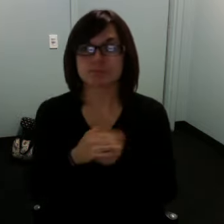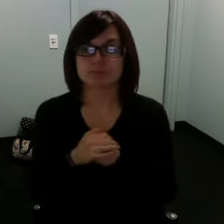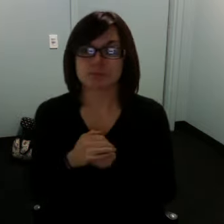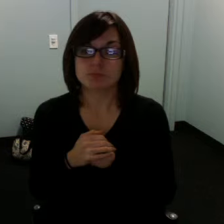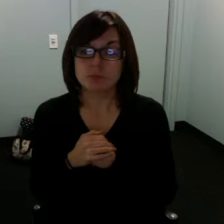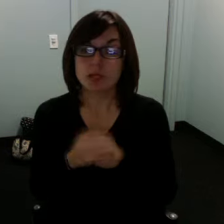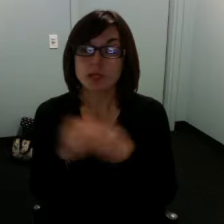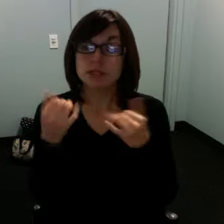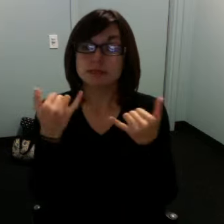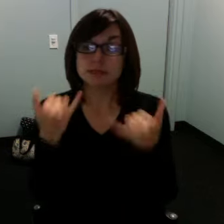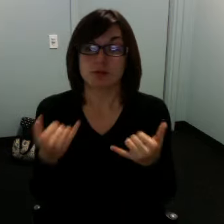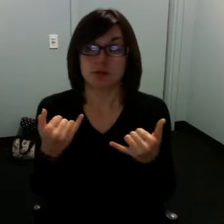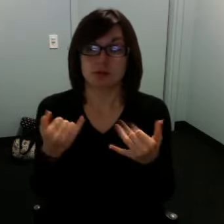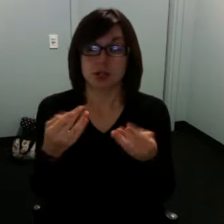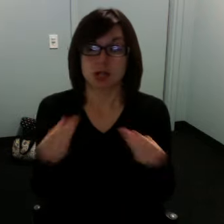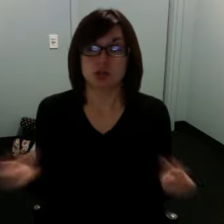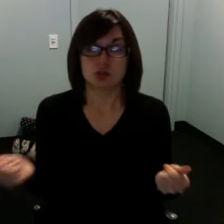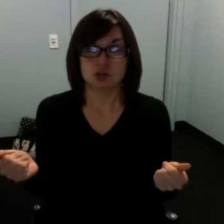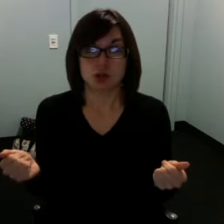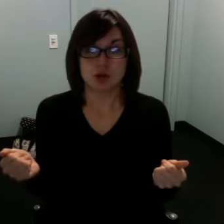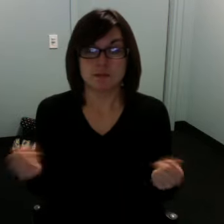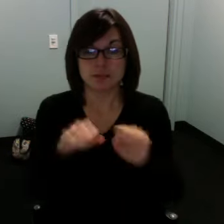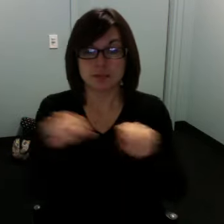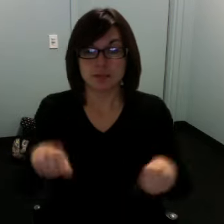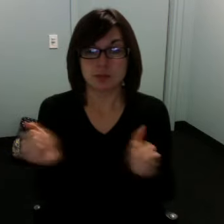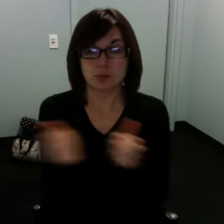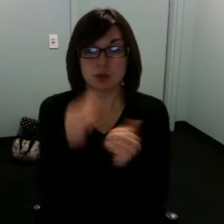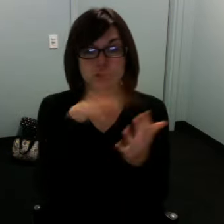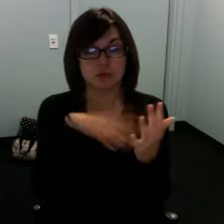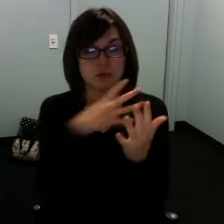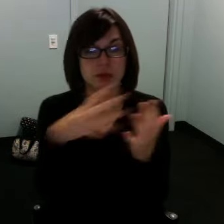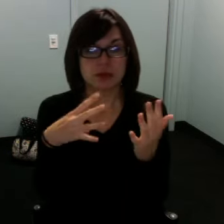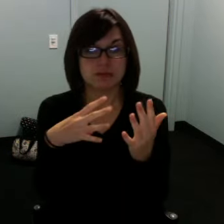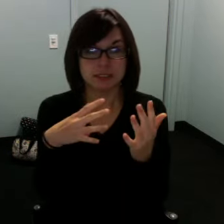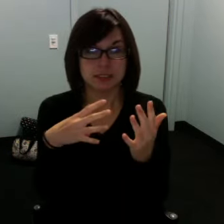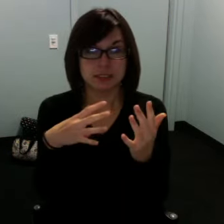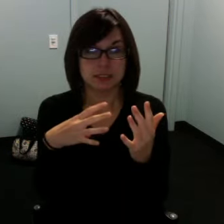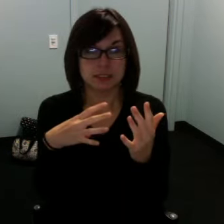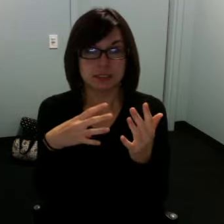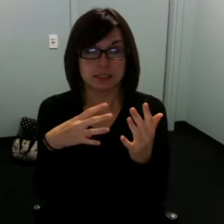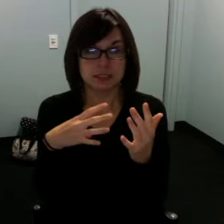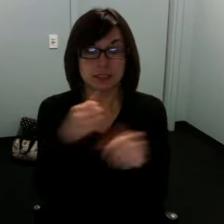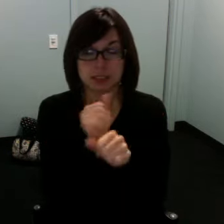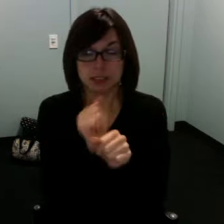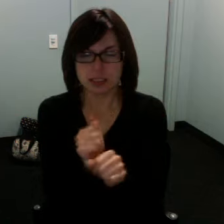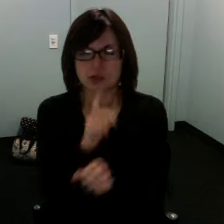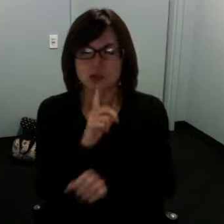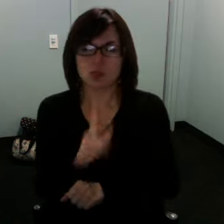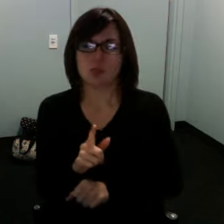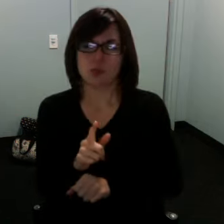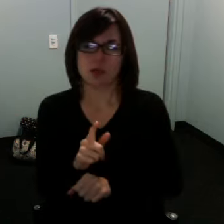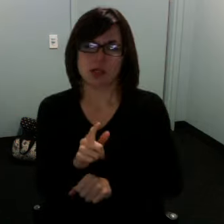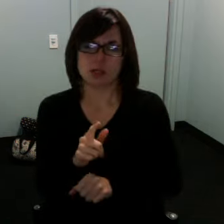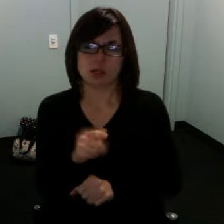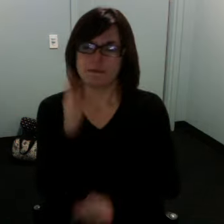that I looked at earlier. The technique is actually pretty straightforward. You start by just graphing the 2 lines that